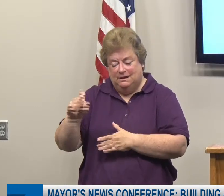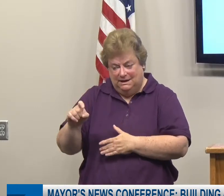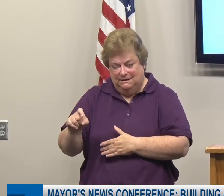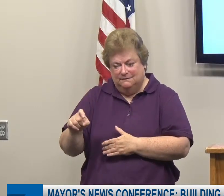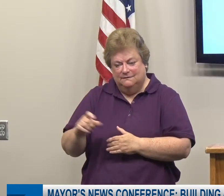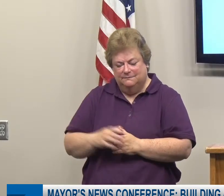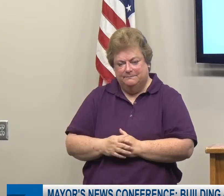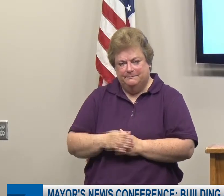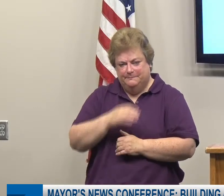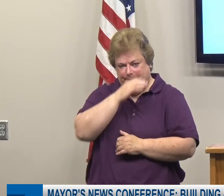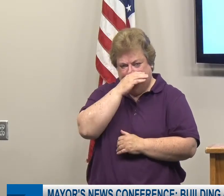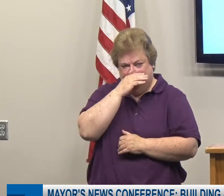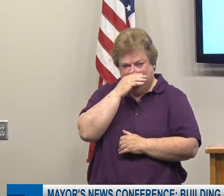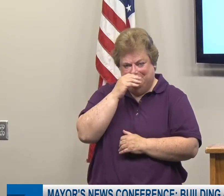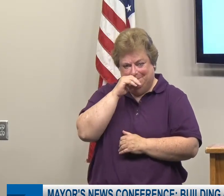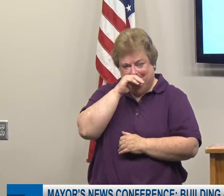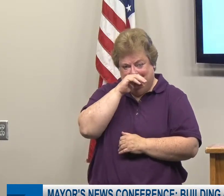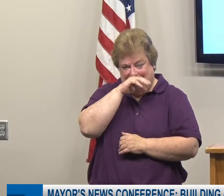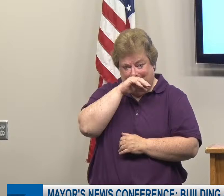meets.